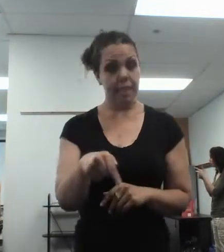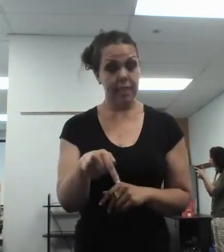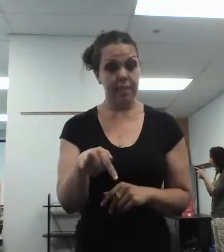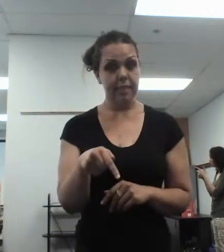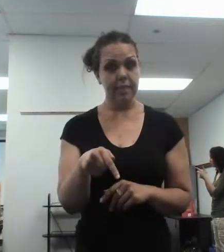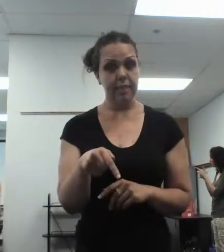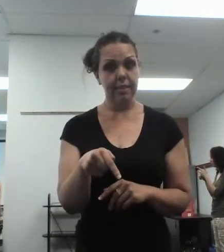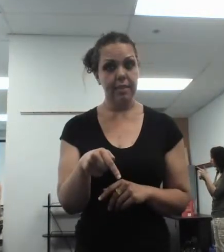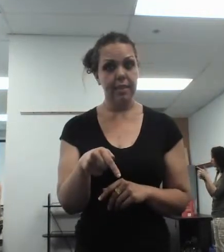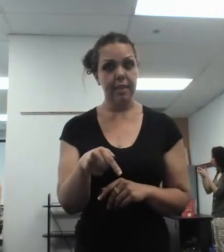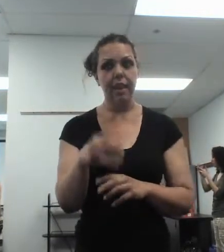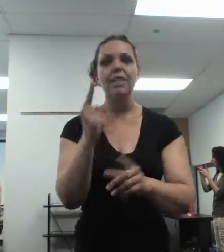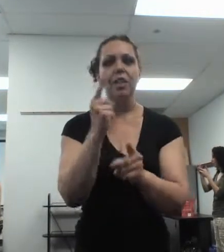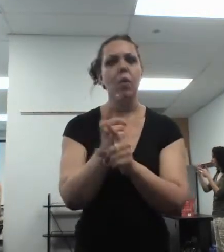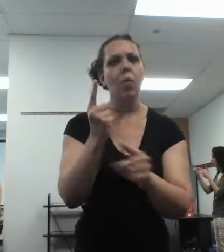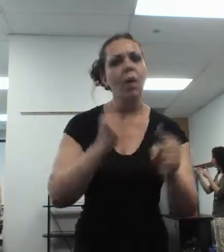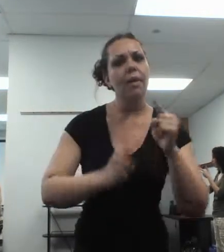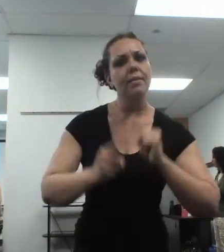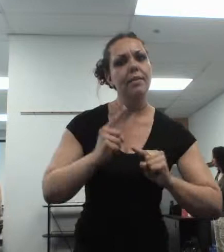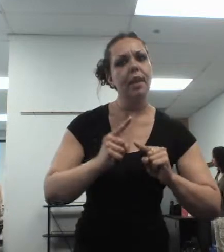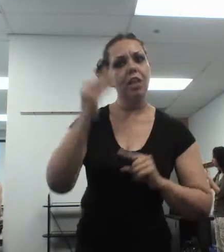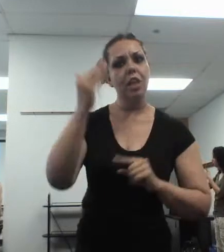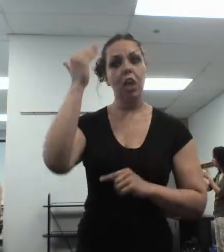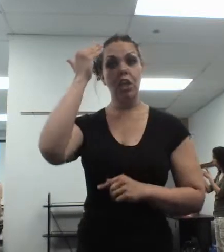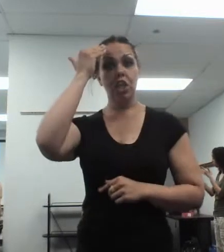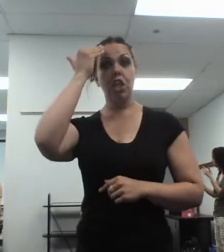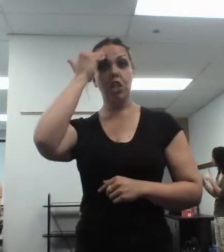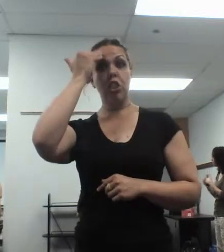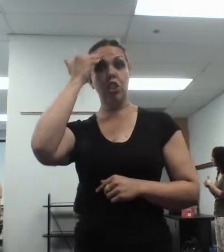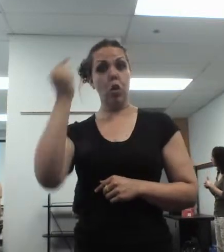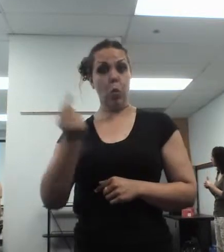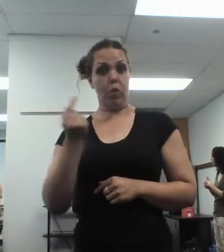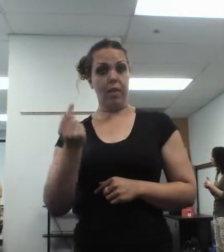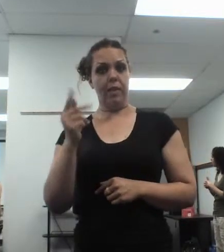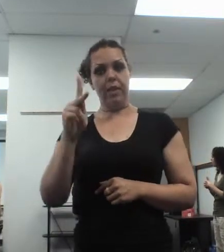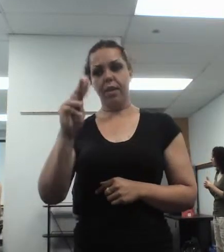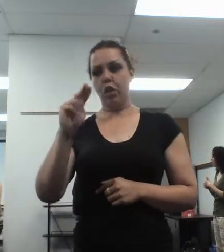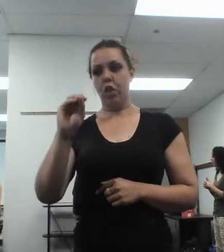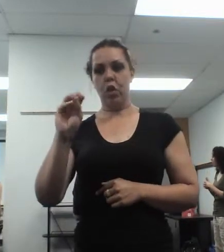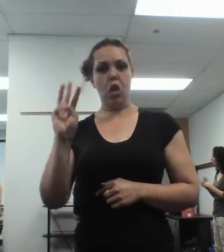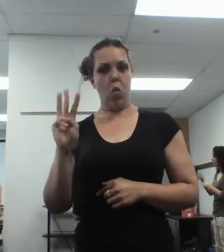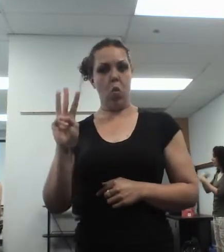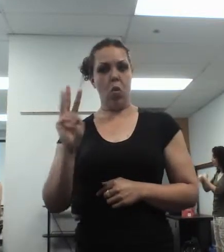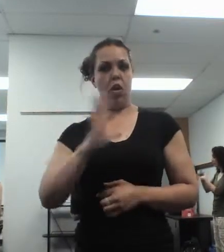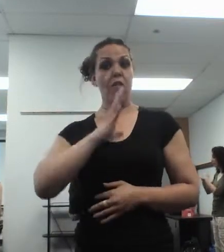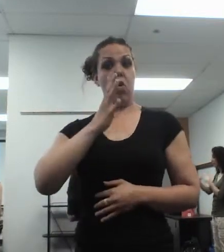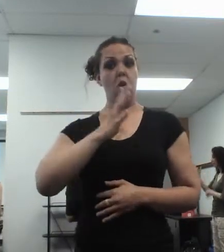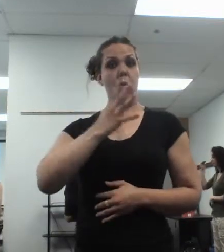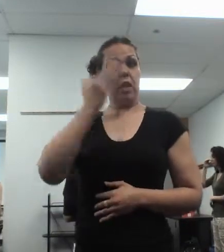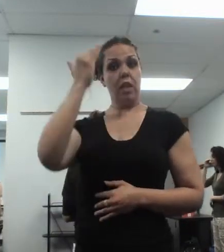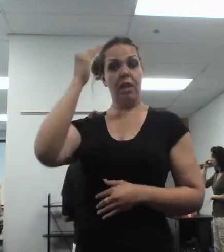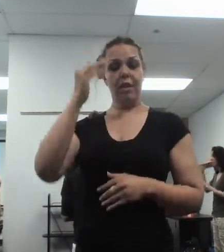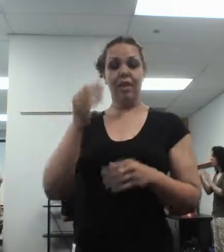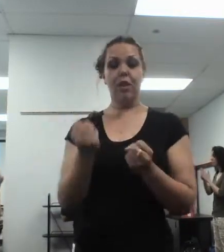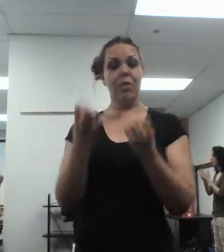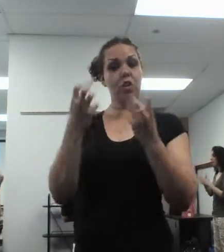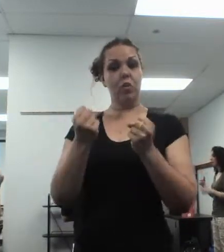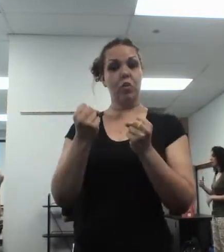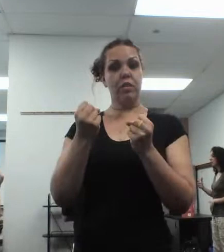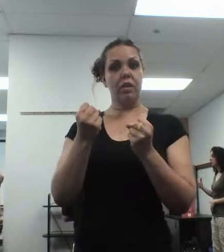is the right sign to know something, K-N-O-W, to know something. Formally produced is to know something. This is the right placement.